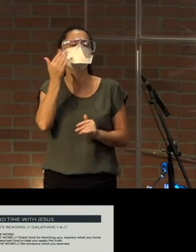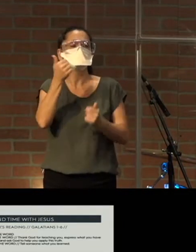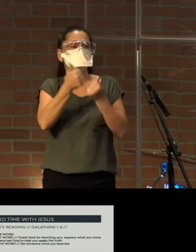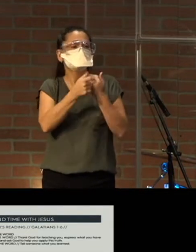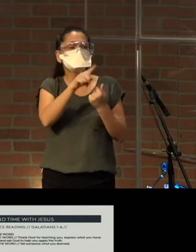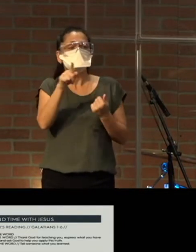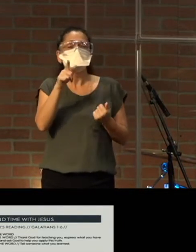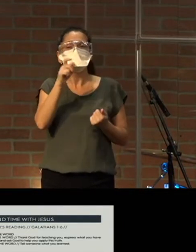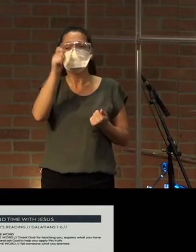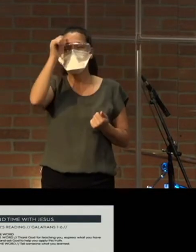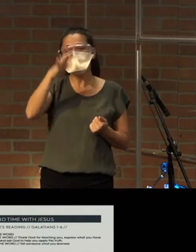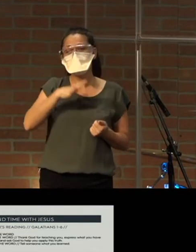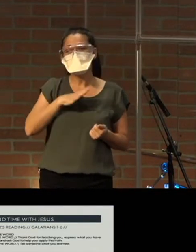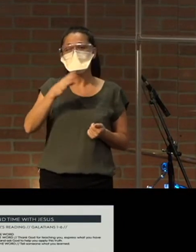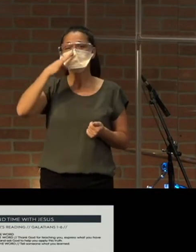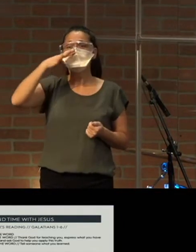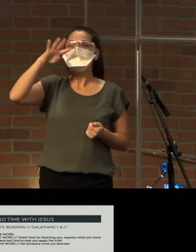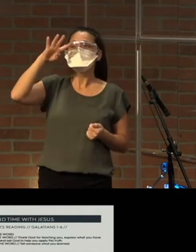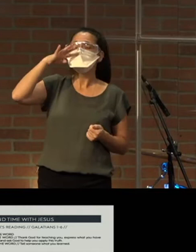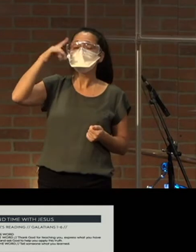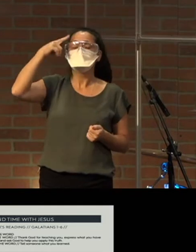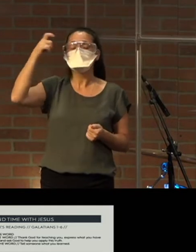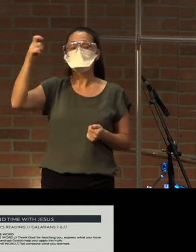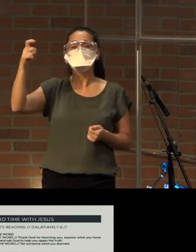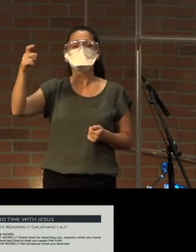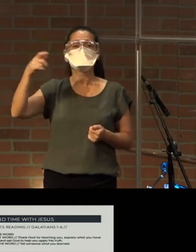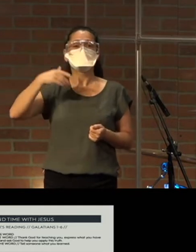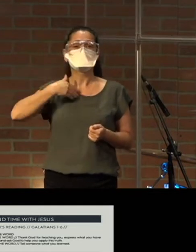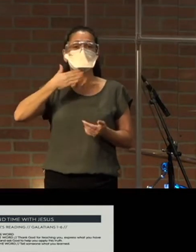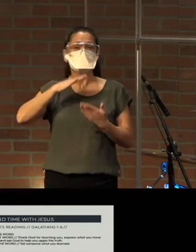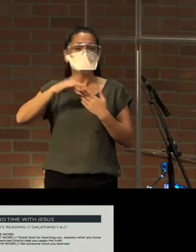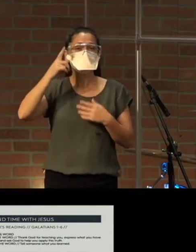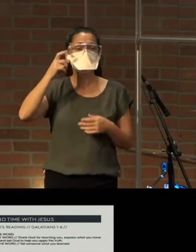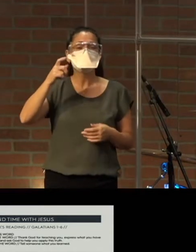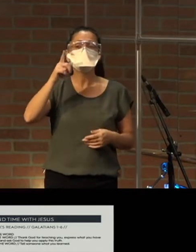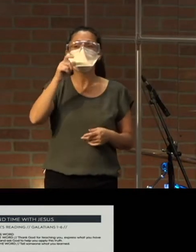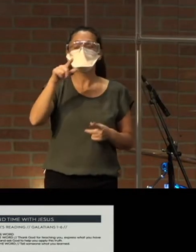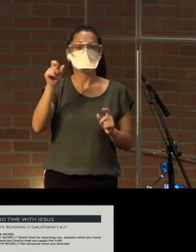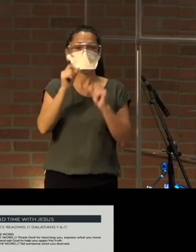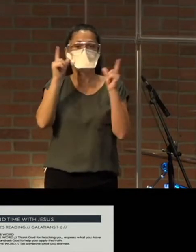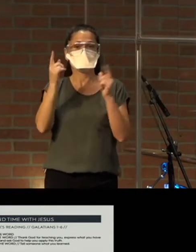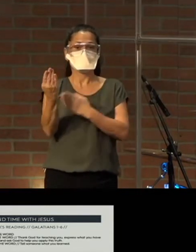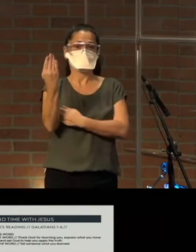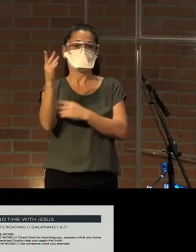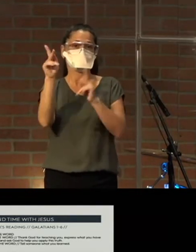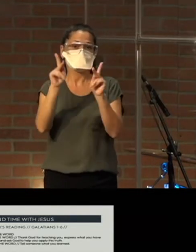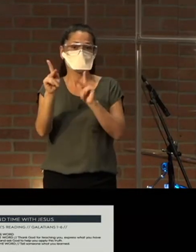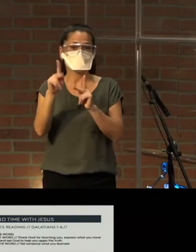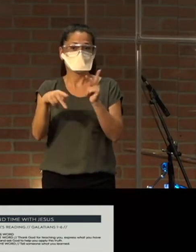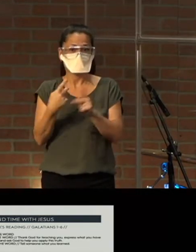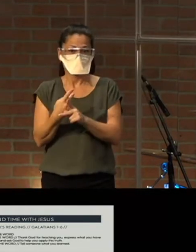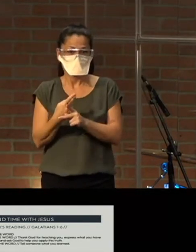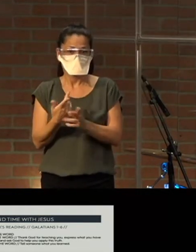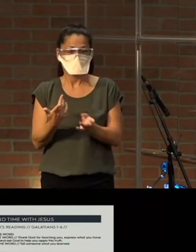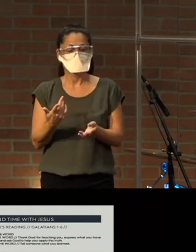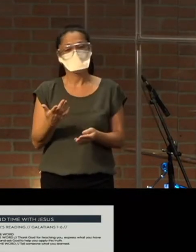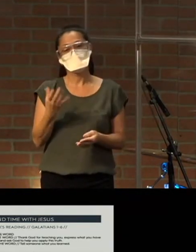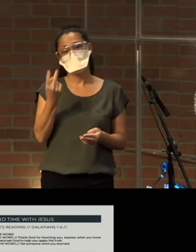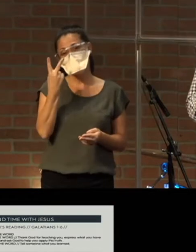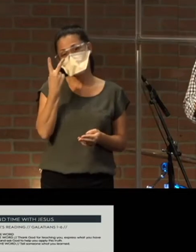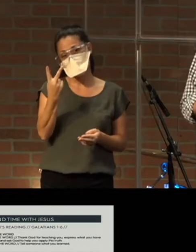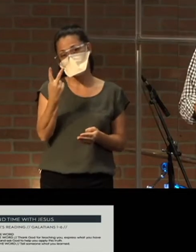snored, which ones had fitful dreams, and which ones were morning people. And it went both ways, because